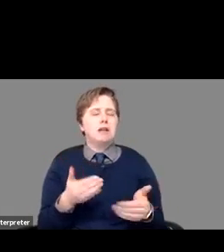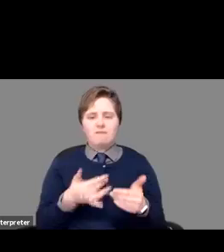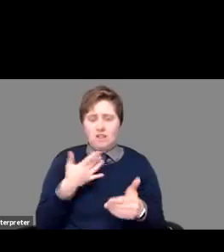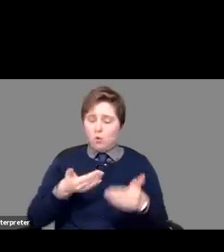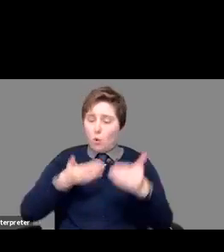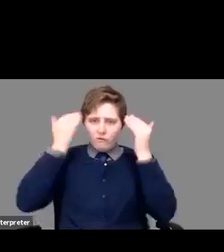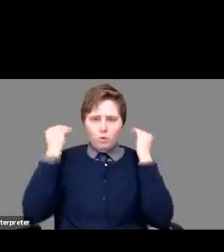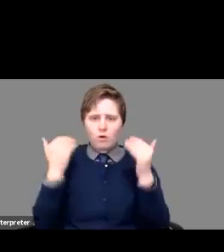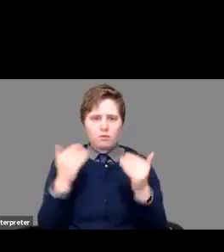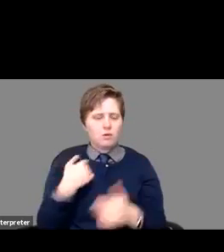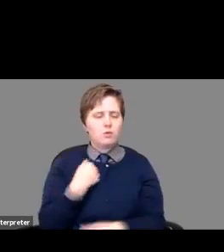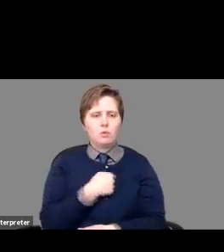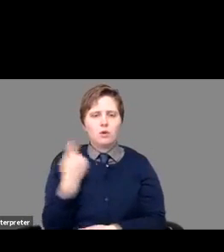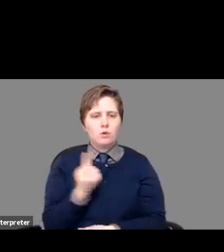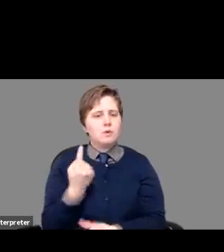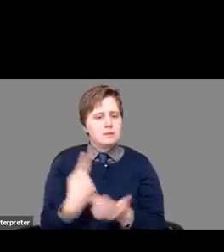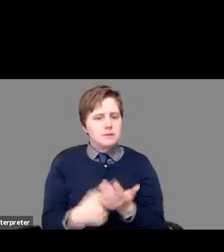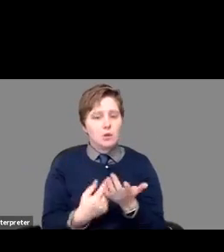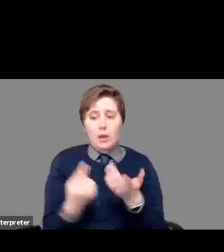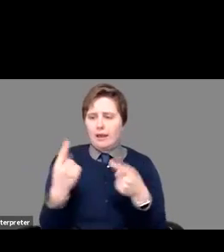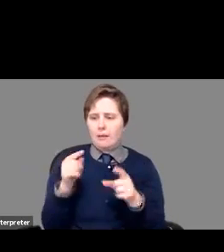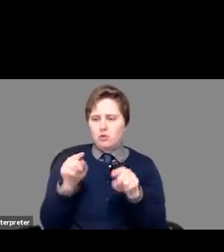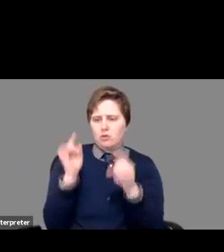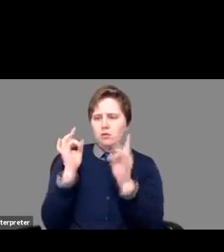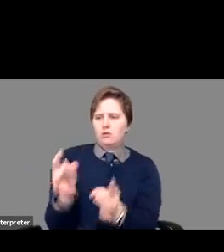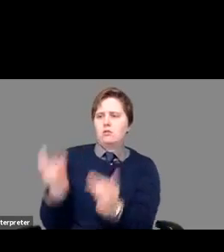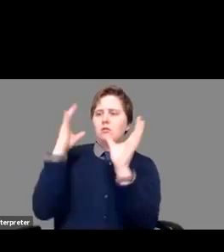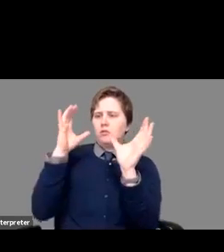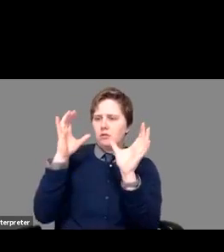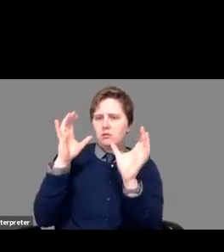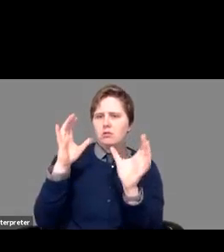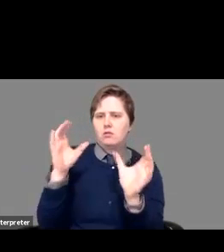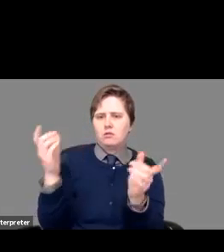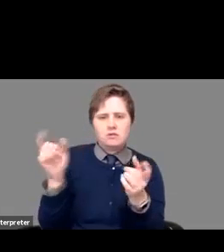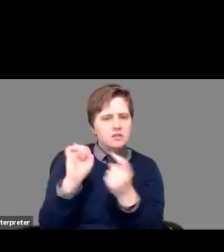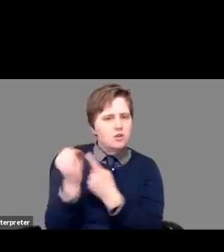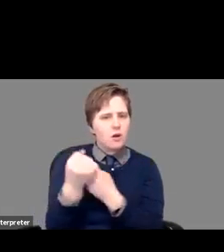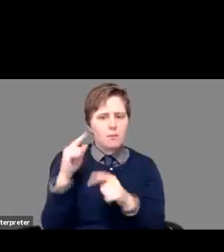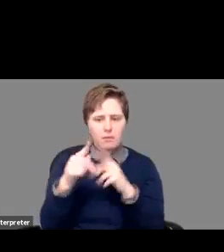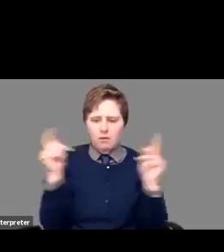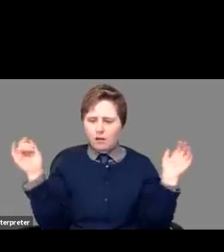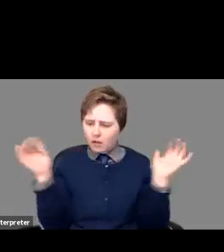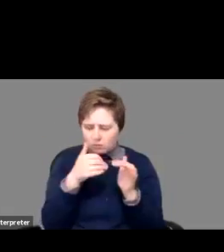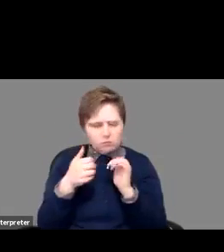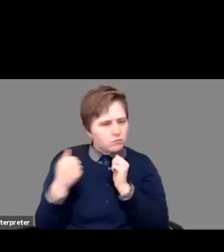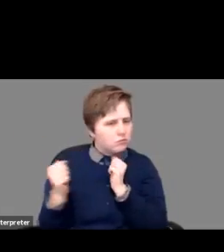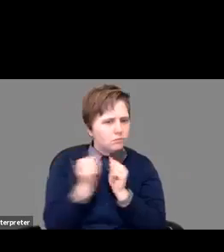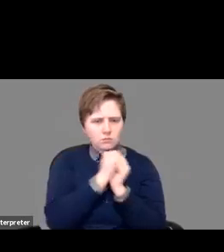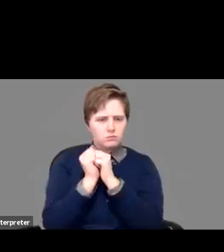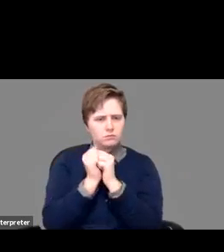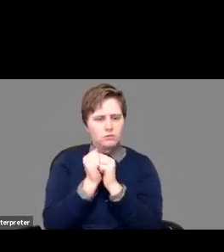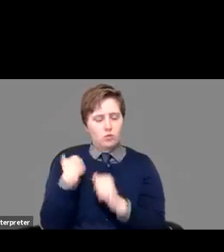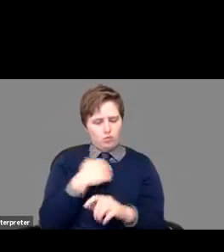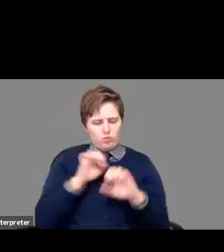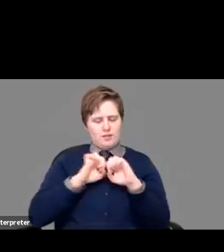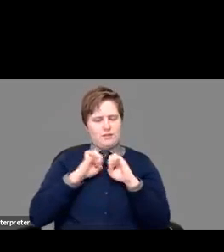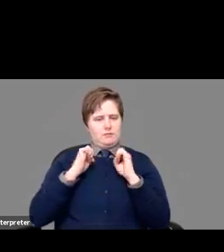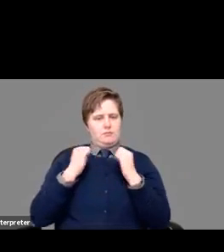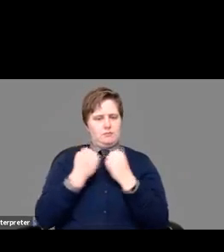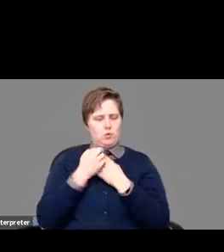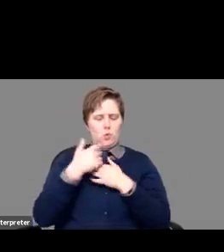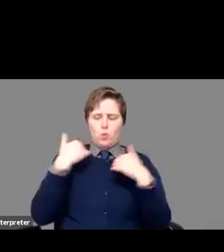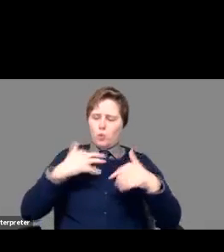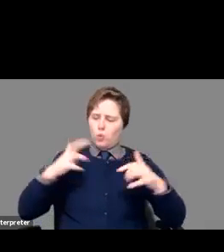We always talk about what happens in disasters and how people always come together, and we as a society just